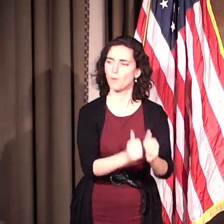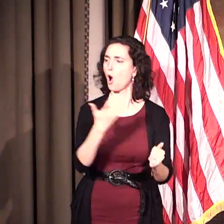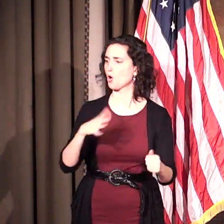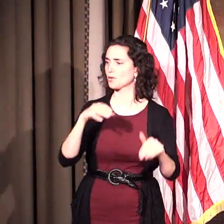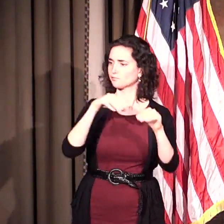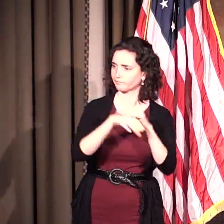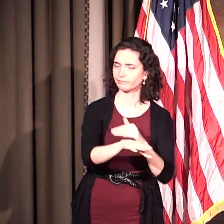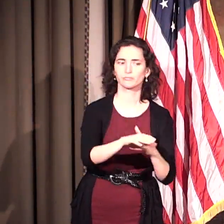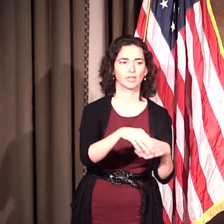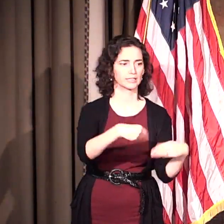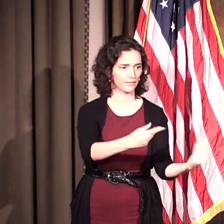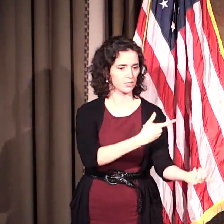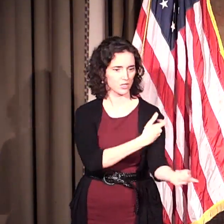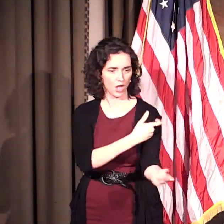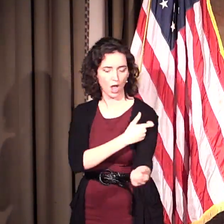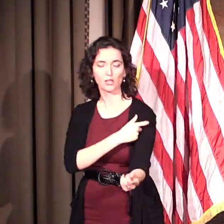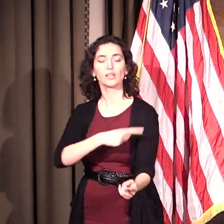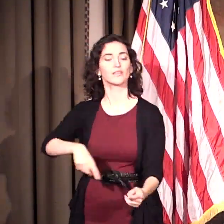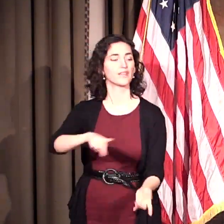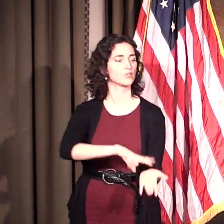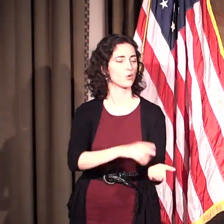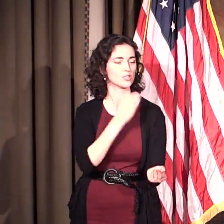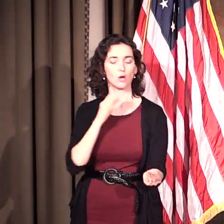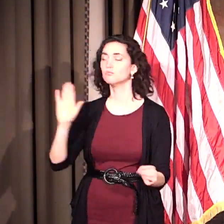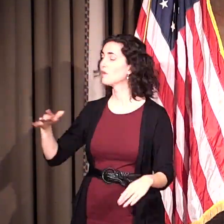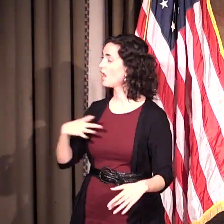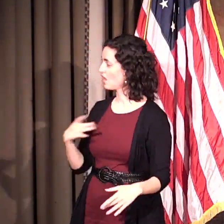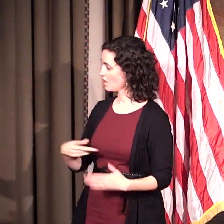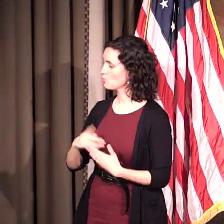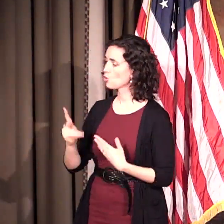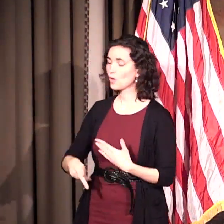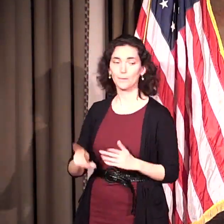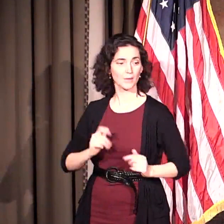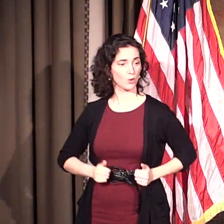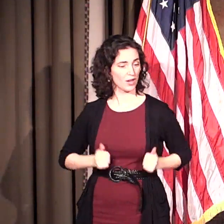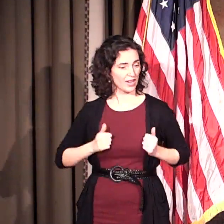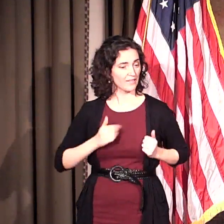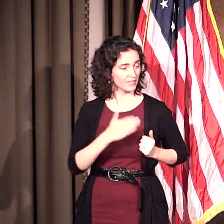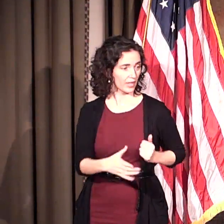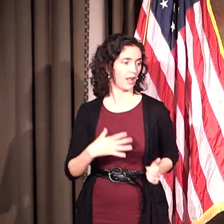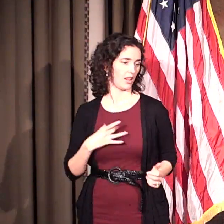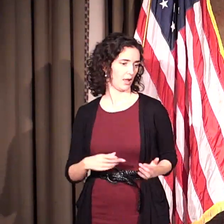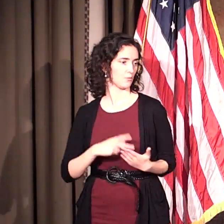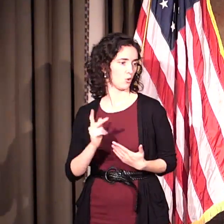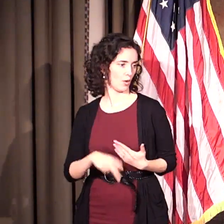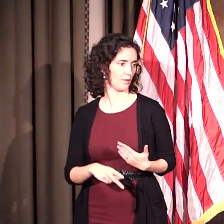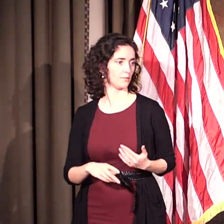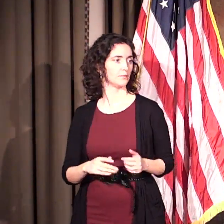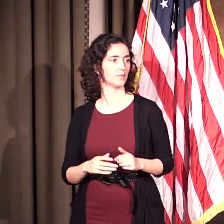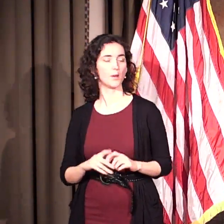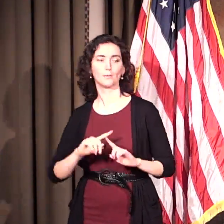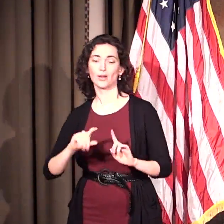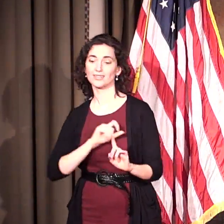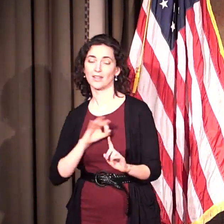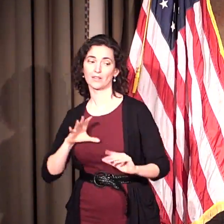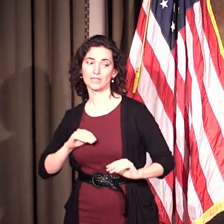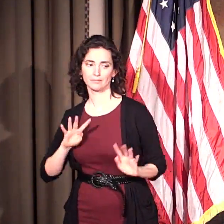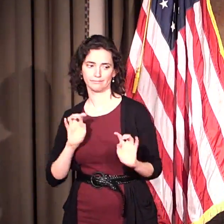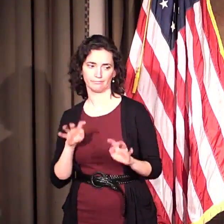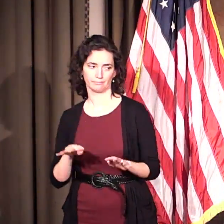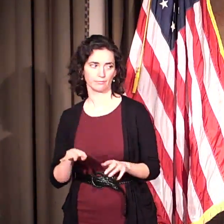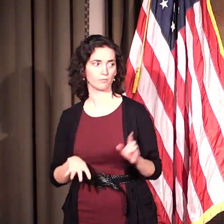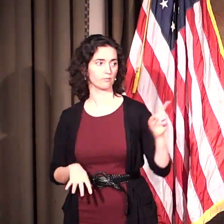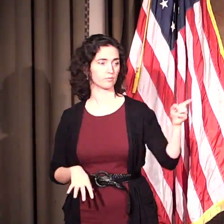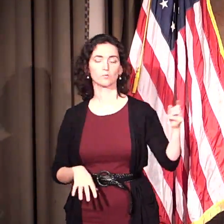point, they like the program and the residents like it. We all wish it was going faster, no question. In terms of the